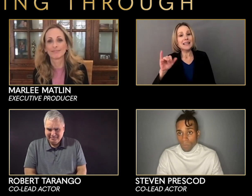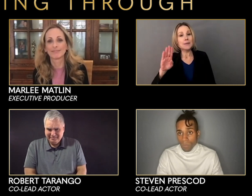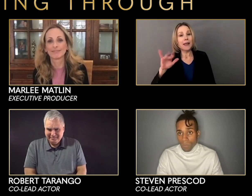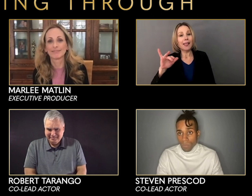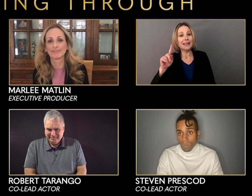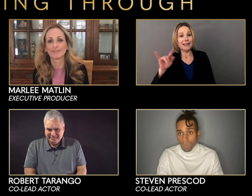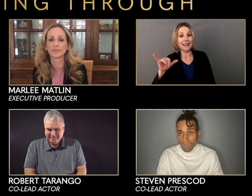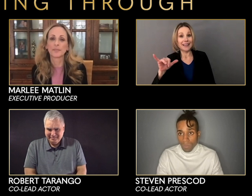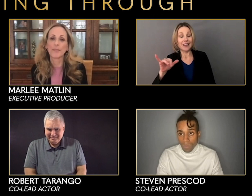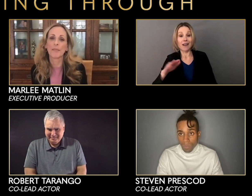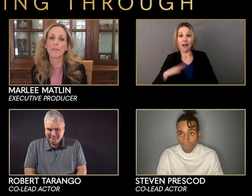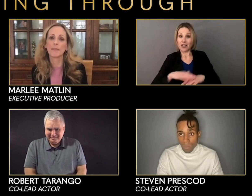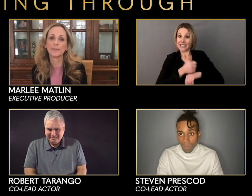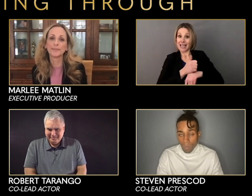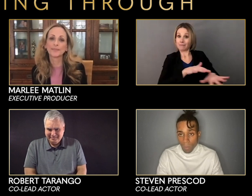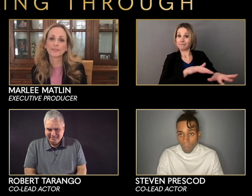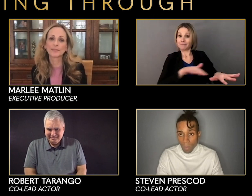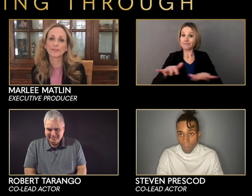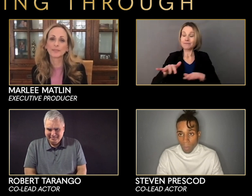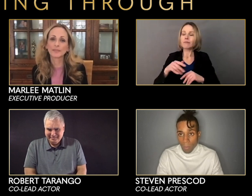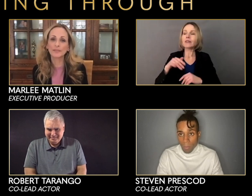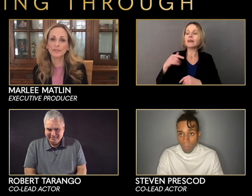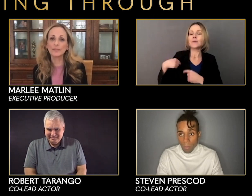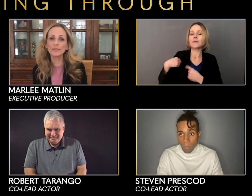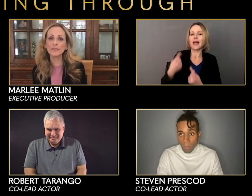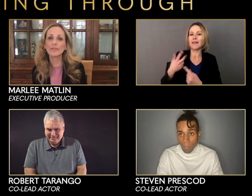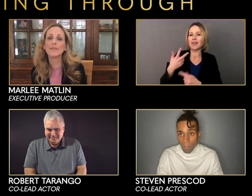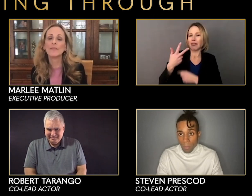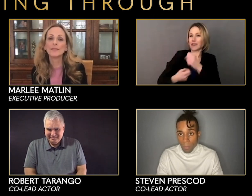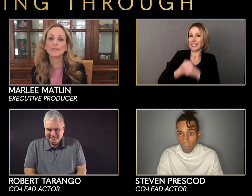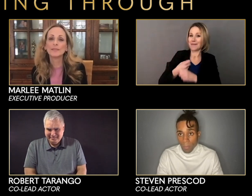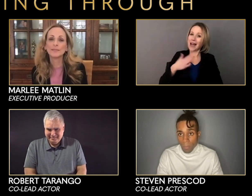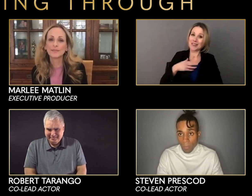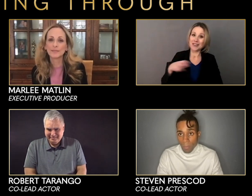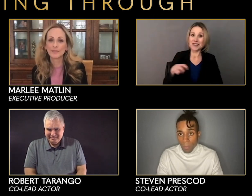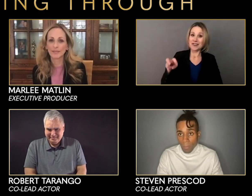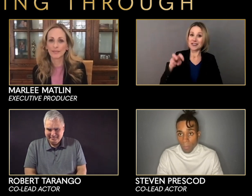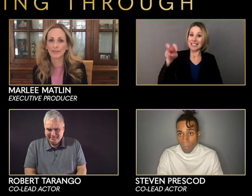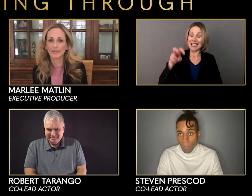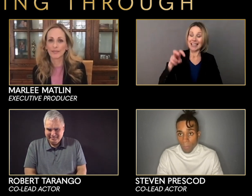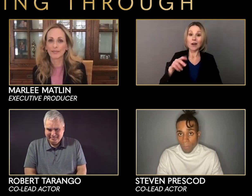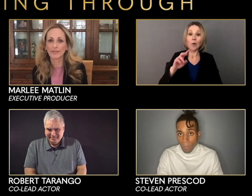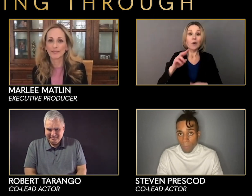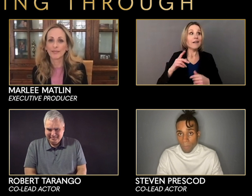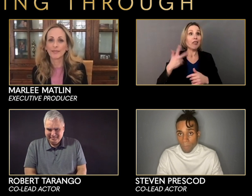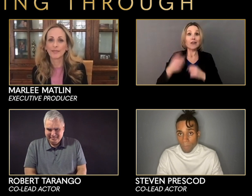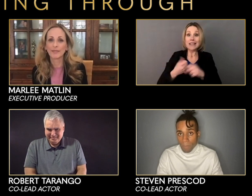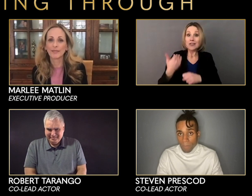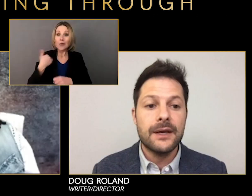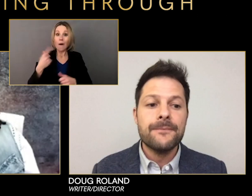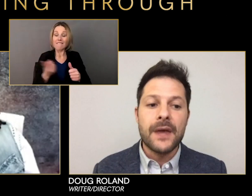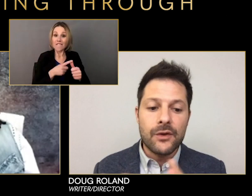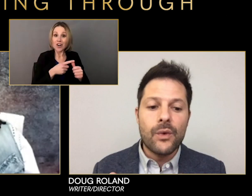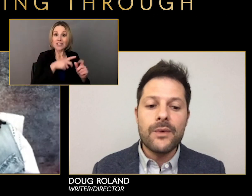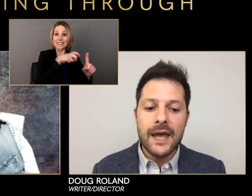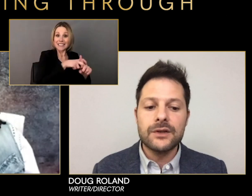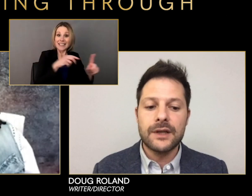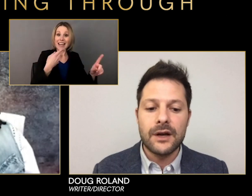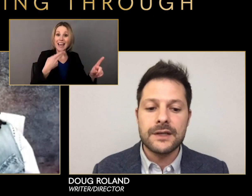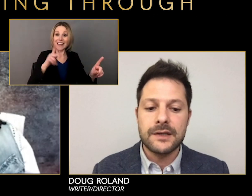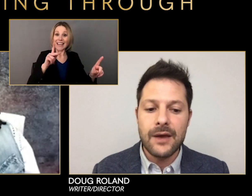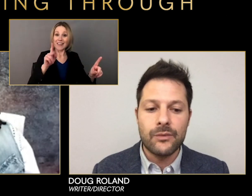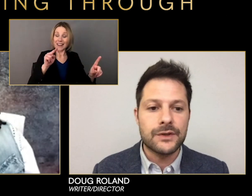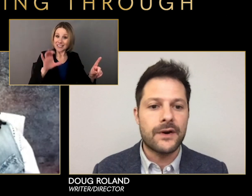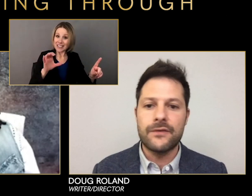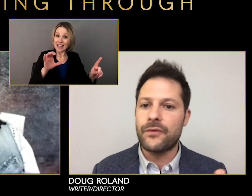3-year journey from when I first approached Helen Keller Services to now has been an absolute masterclass in accessibility. And the way we handled it